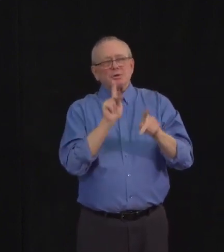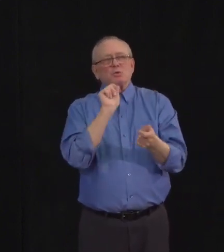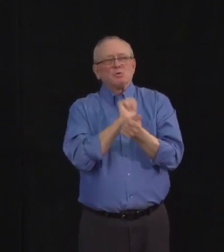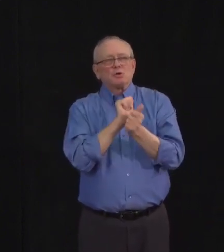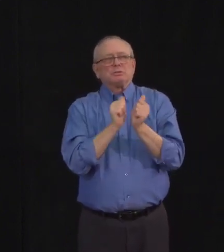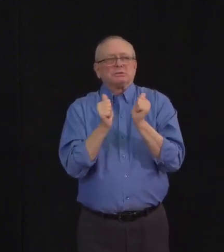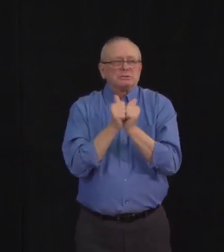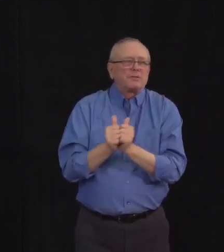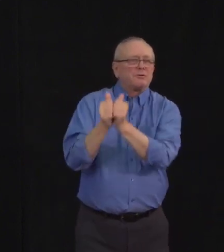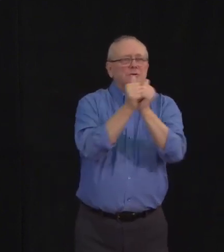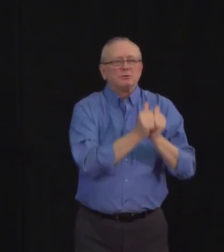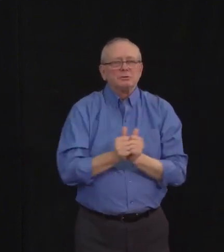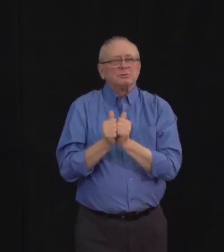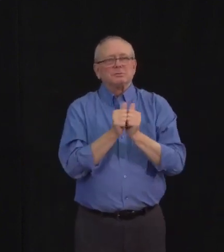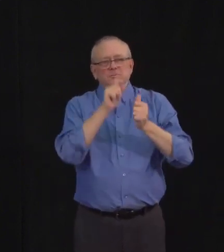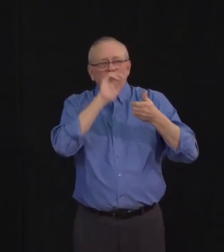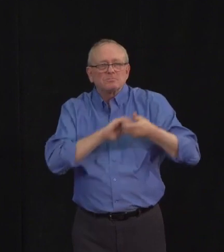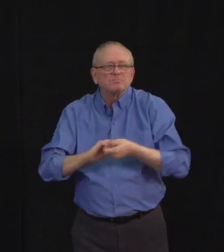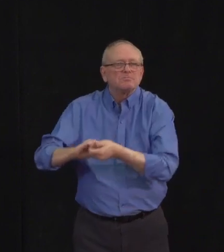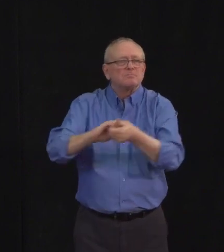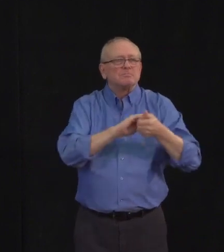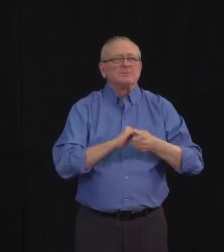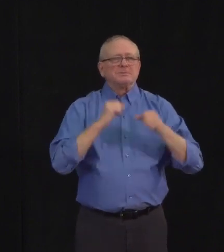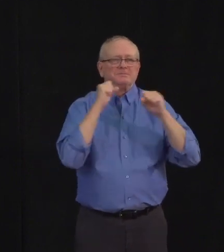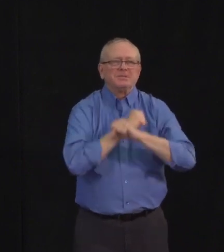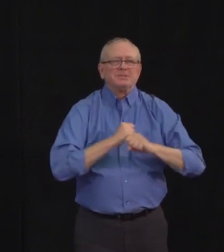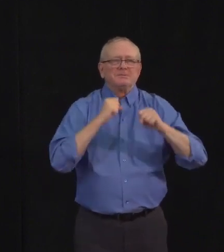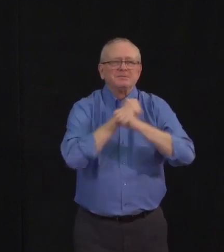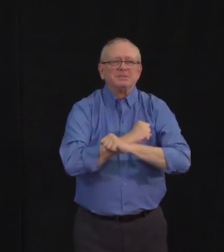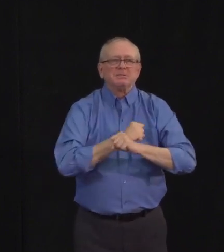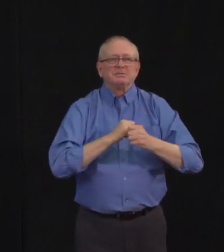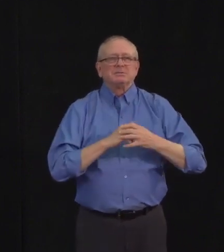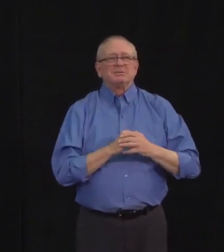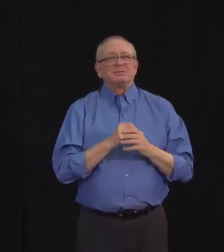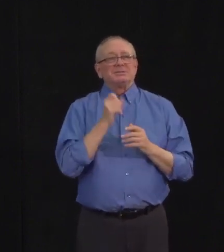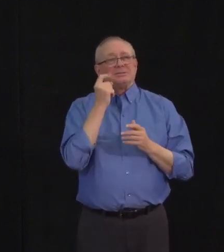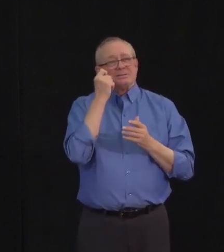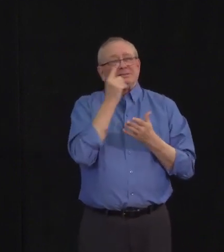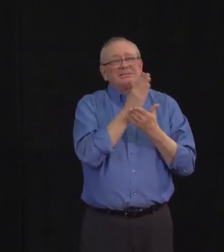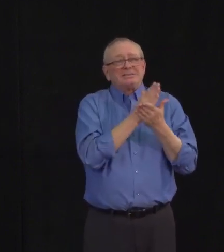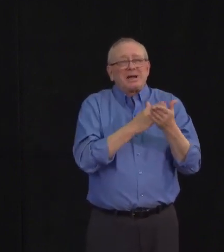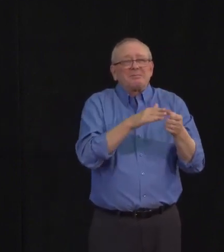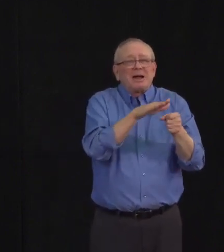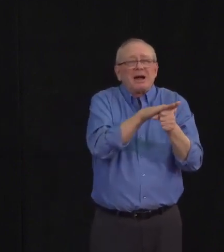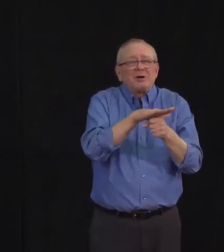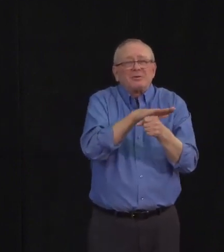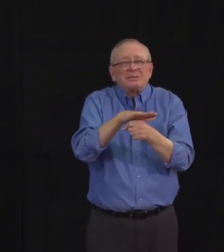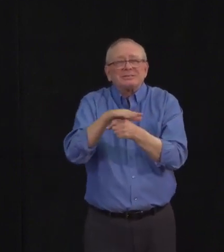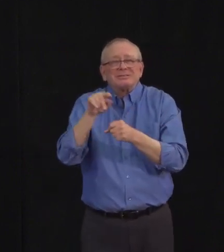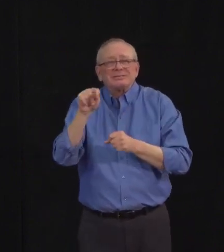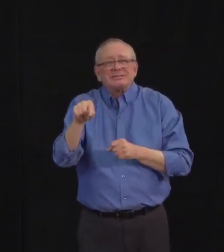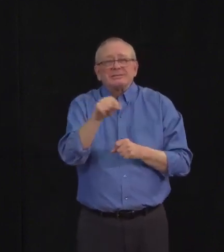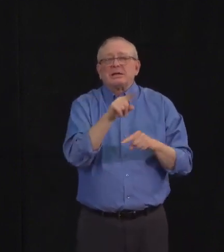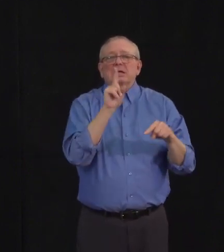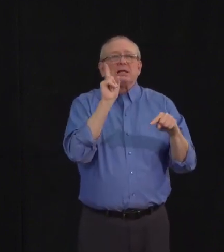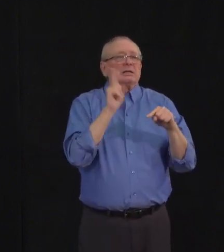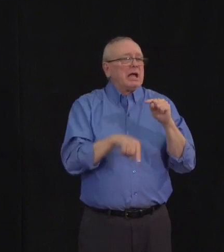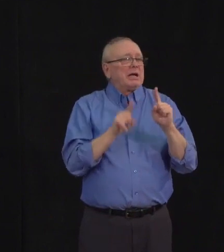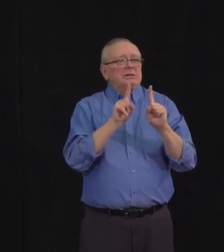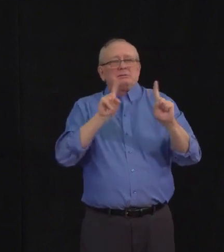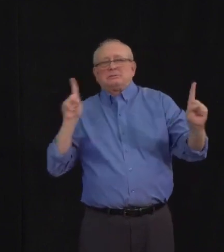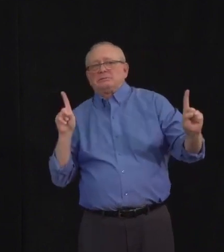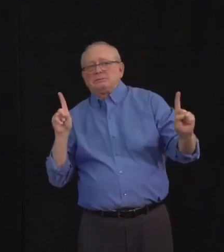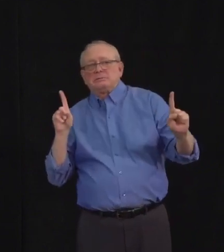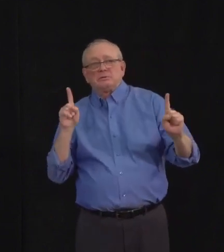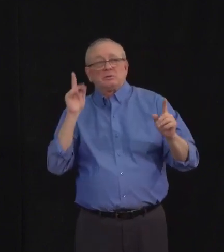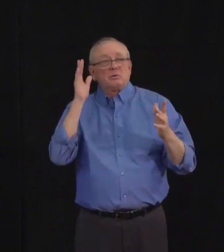contexts the consequences where people for multiple reasons aren't able to spend all of their time two metres distant apart.